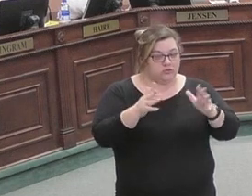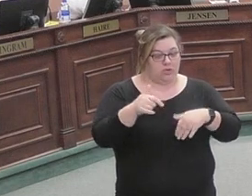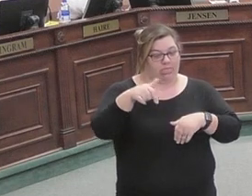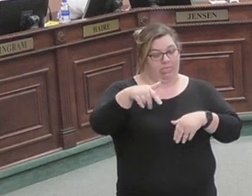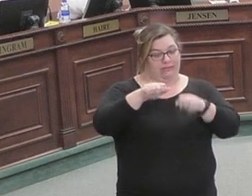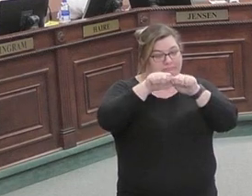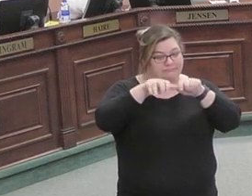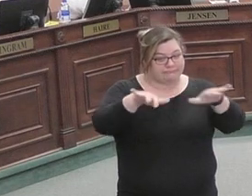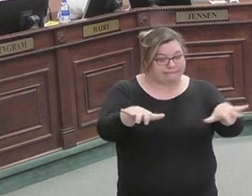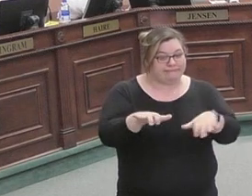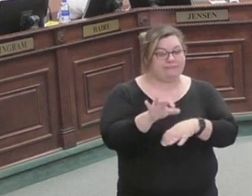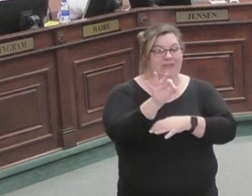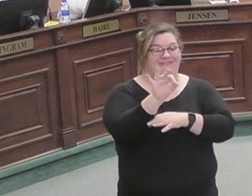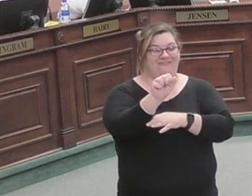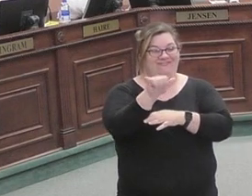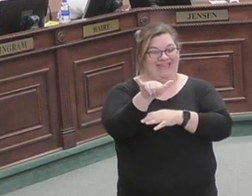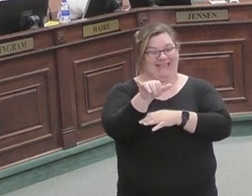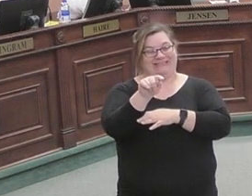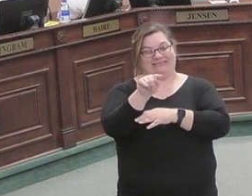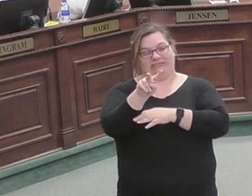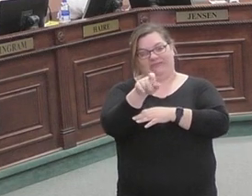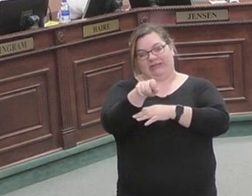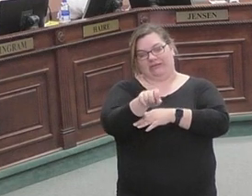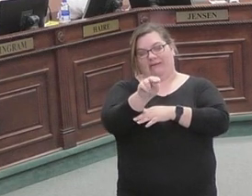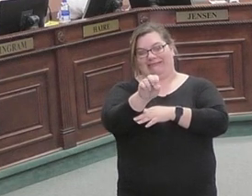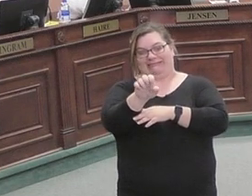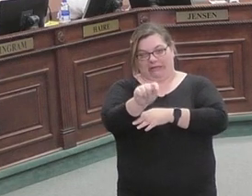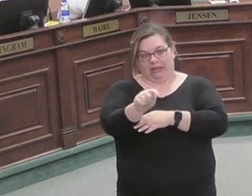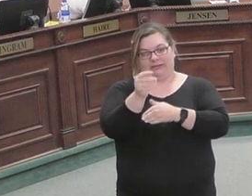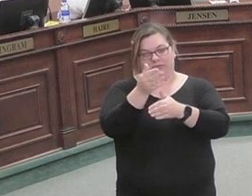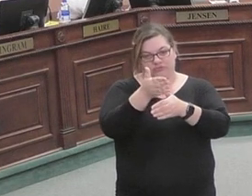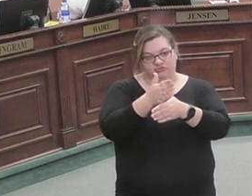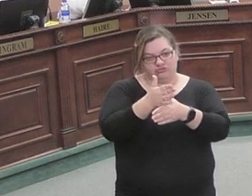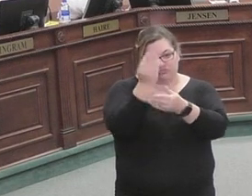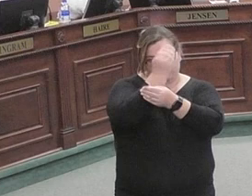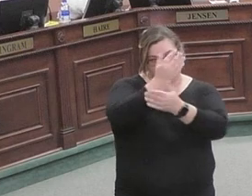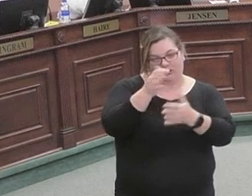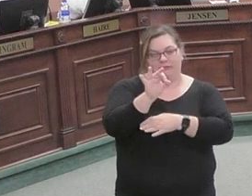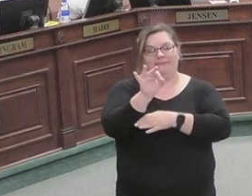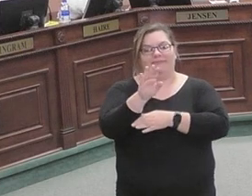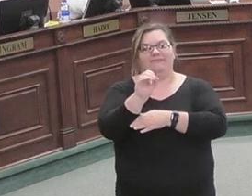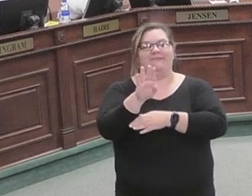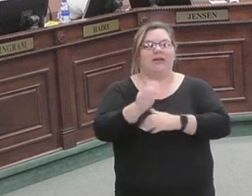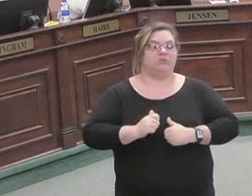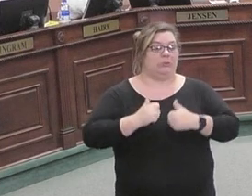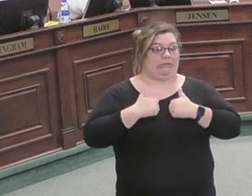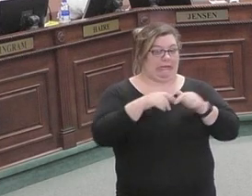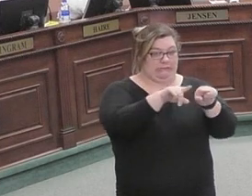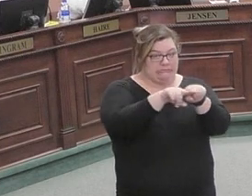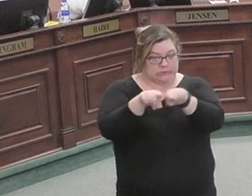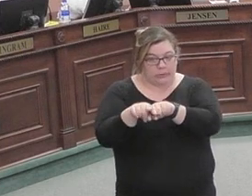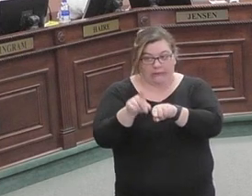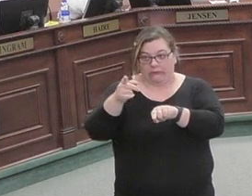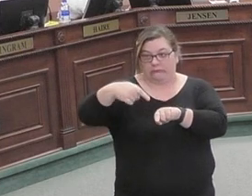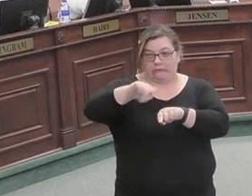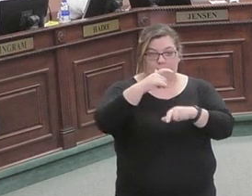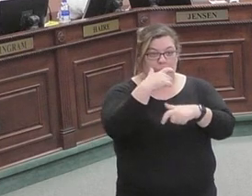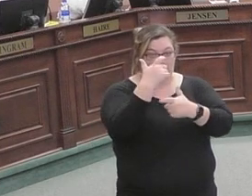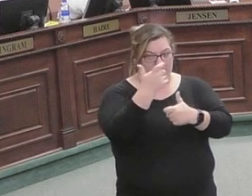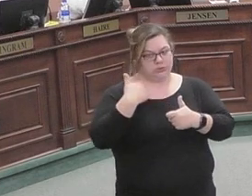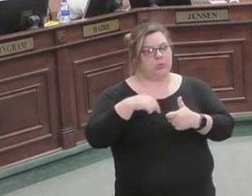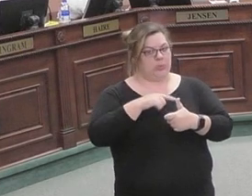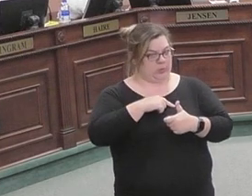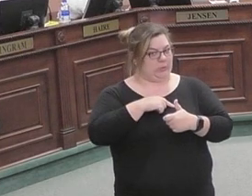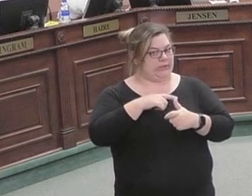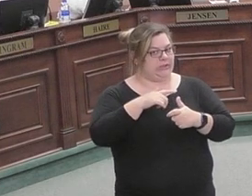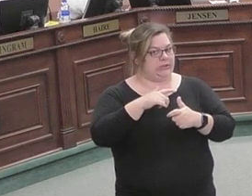via fayetteville.net and shared on Facebook Live as well. For those of you who are watching, we are adhering to the social